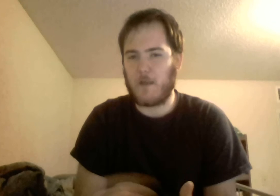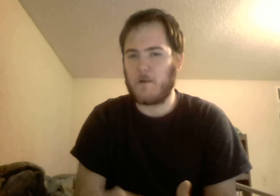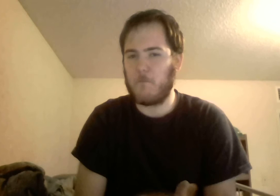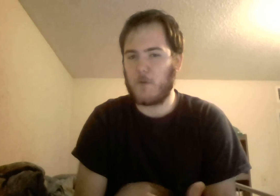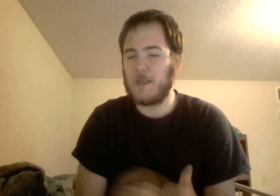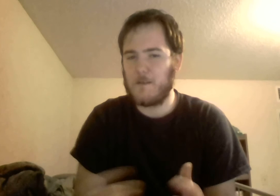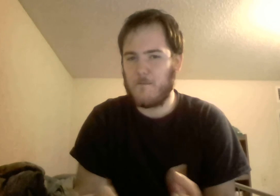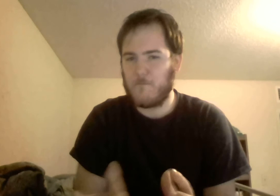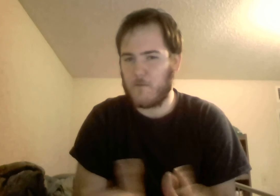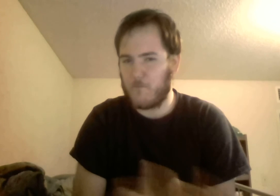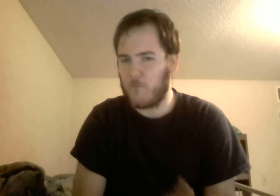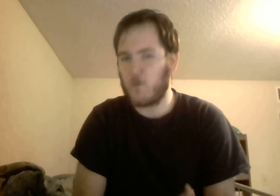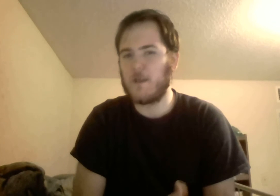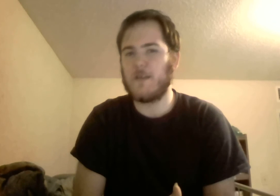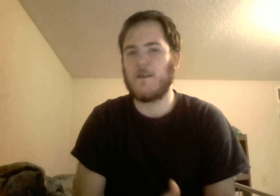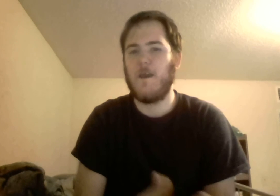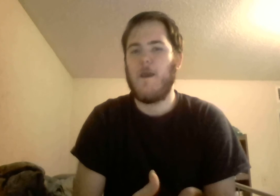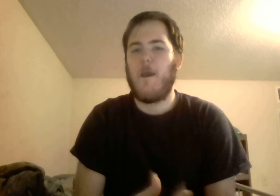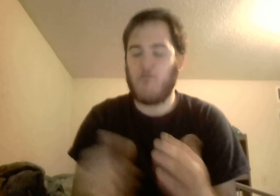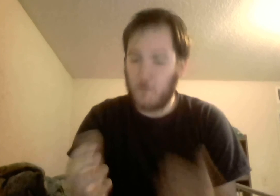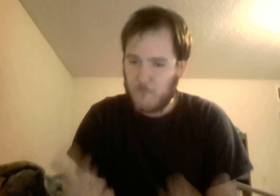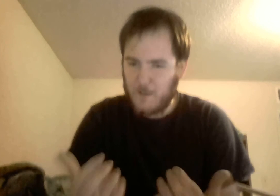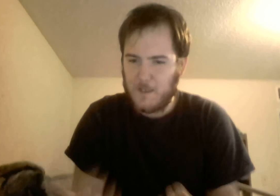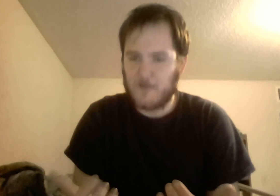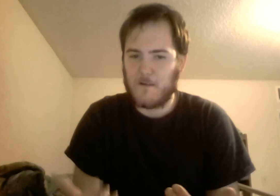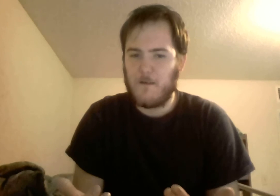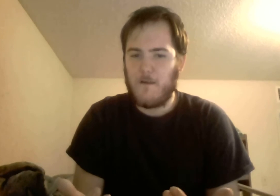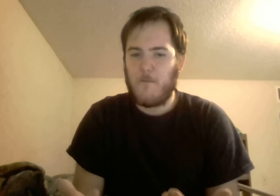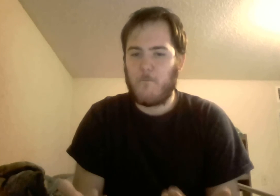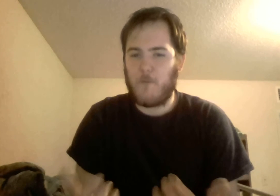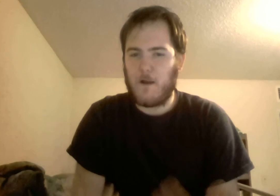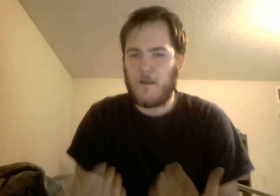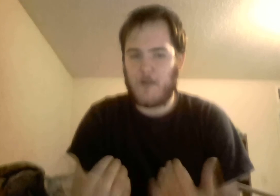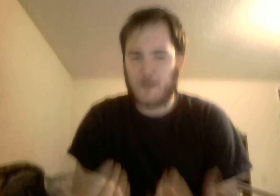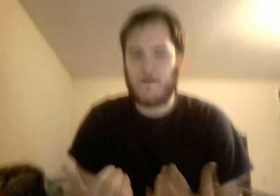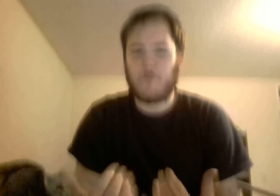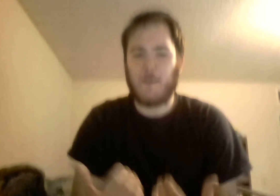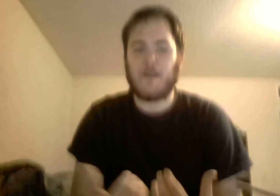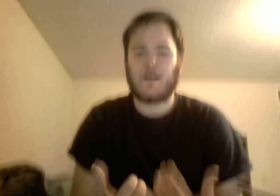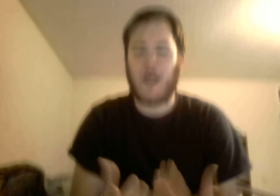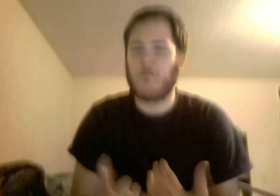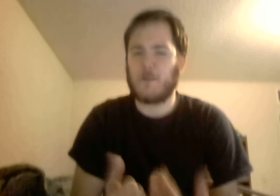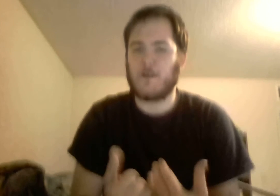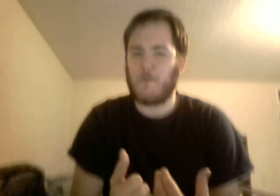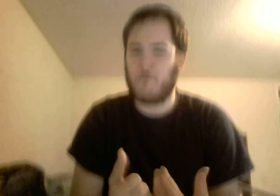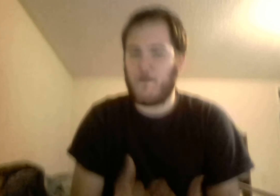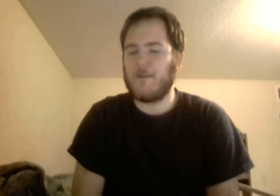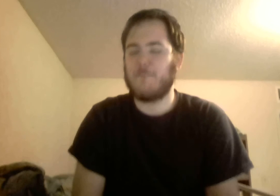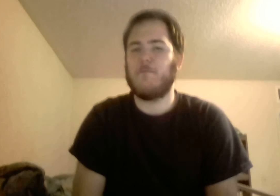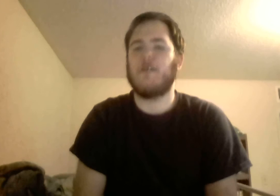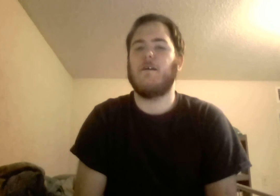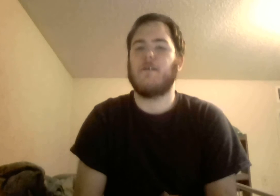of Perkin for 14, and what we're doing here, but I am debating on how I'm gonna go about it because,